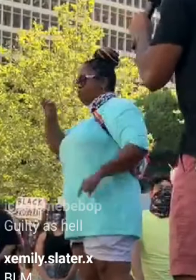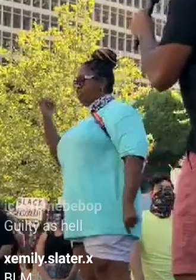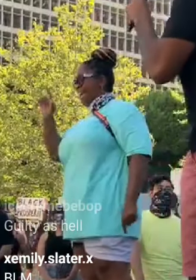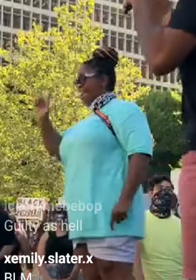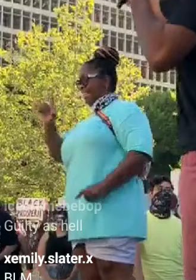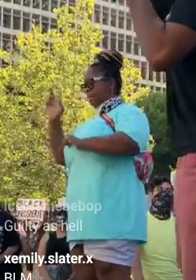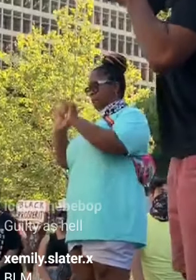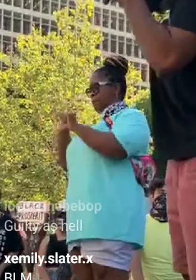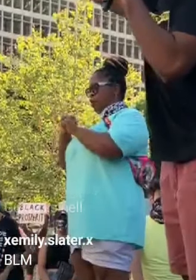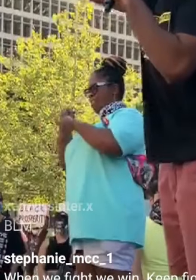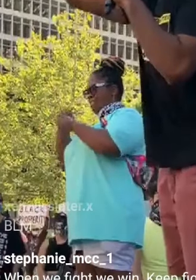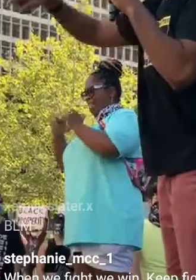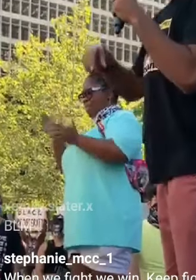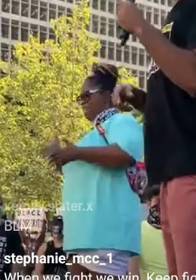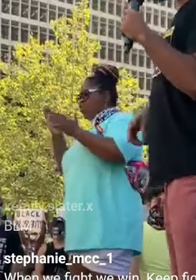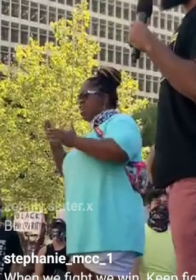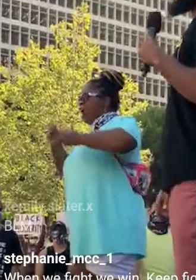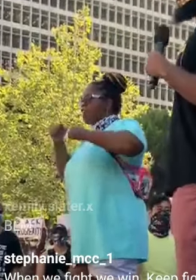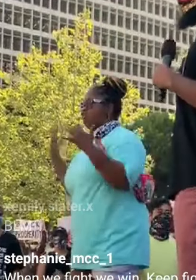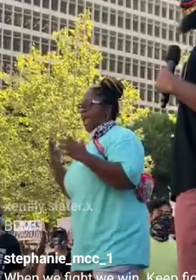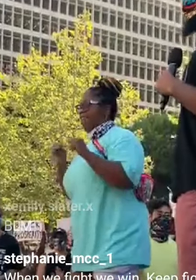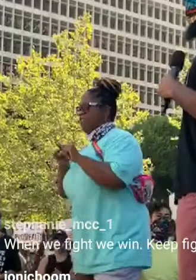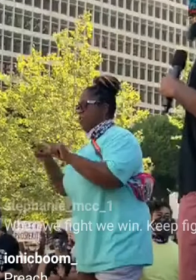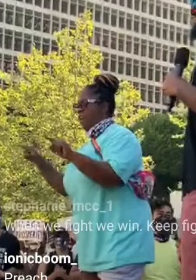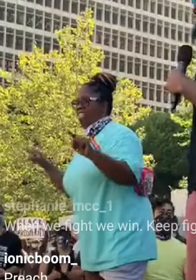inside this building, they're afraid of y'all.